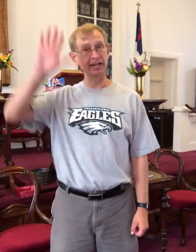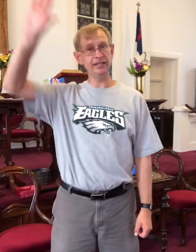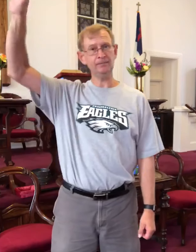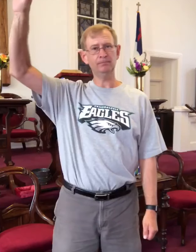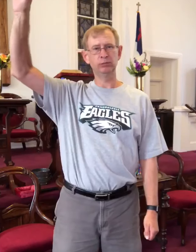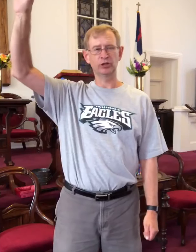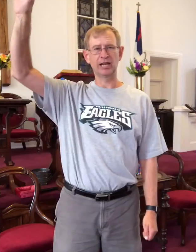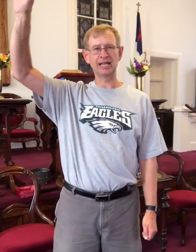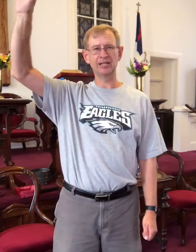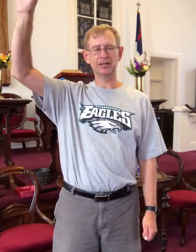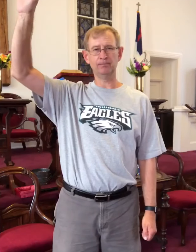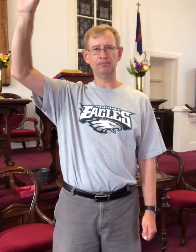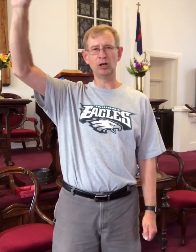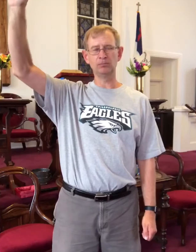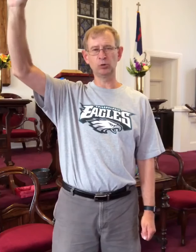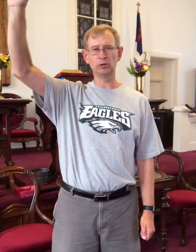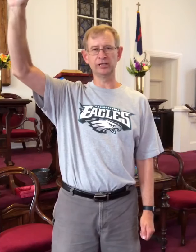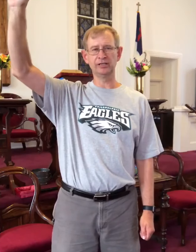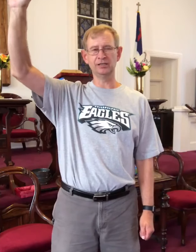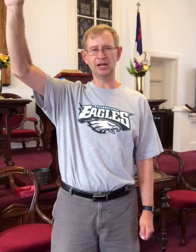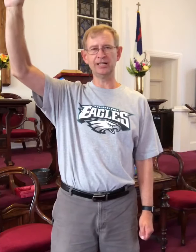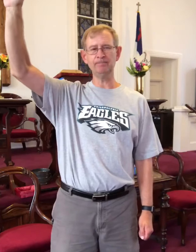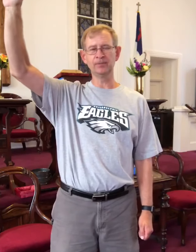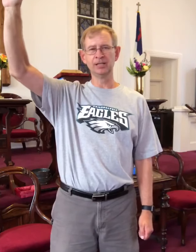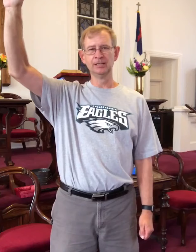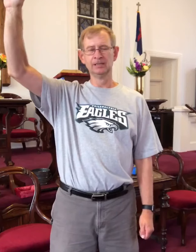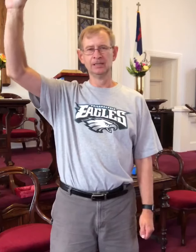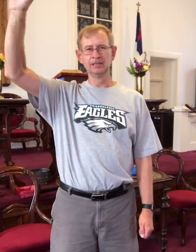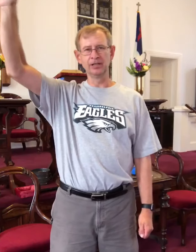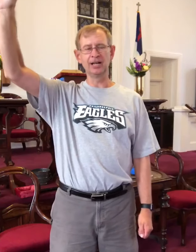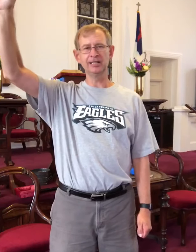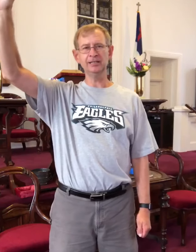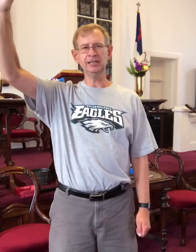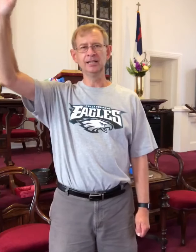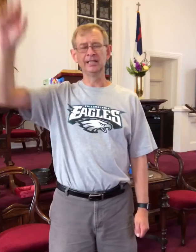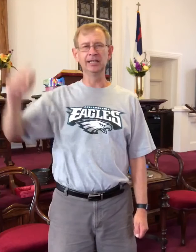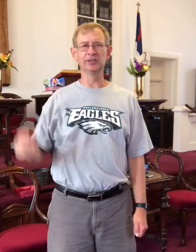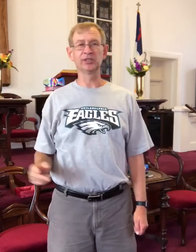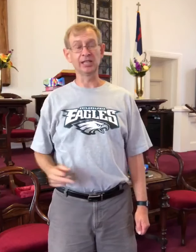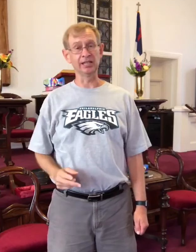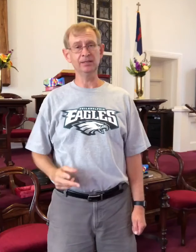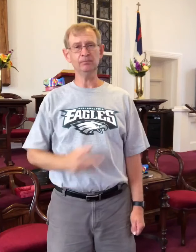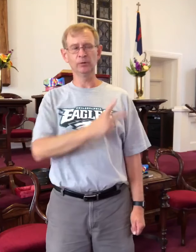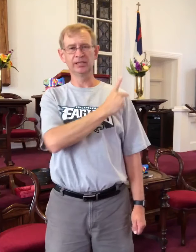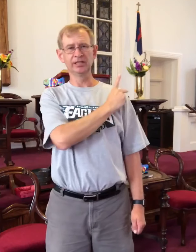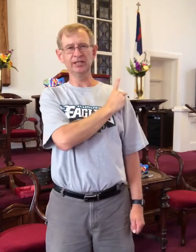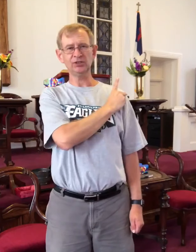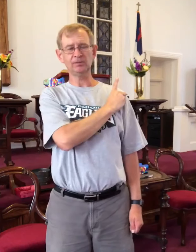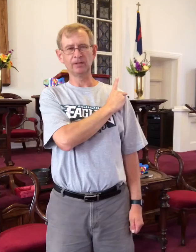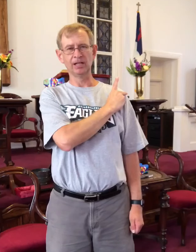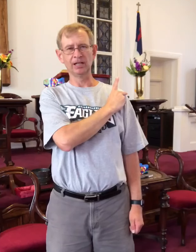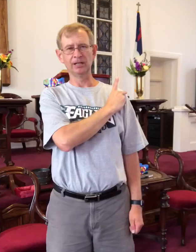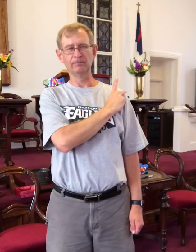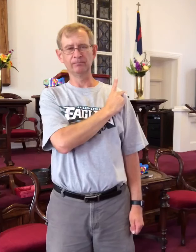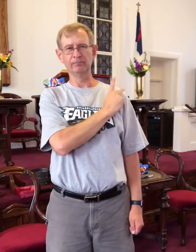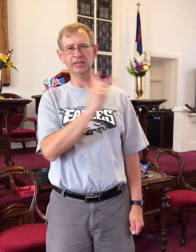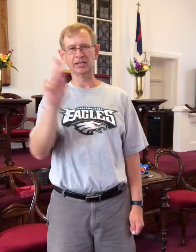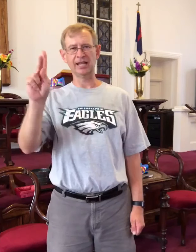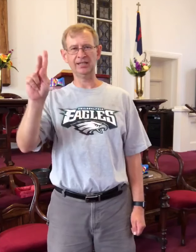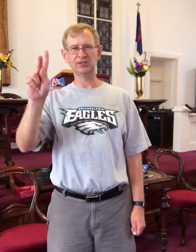thine, put your hand up, palm towards God. Thine is the kingdom. We did this. Make the K